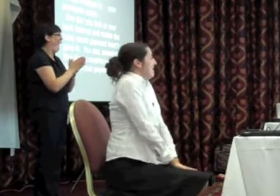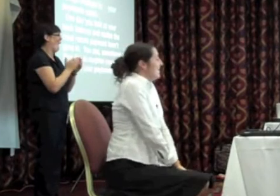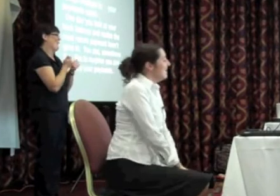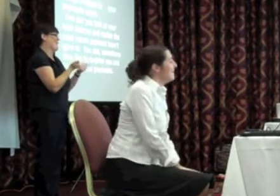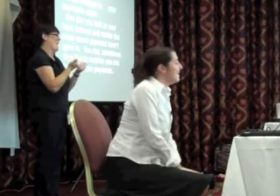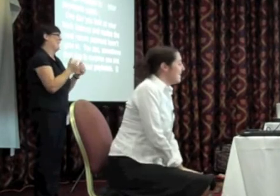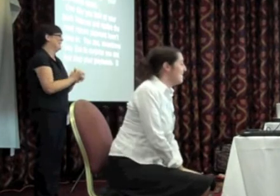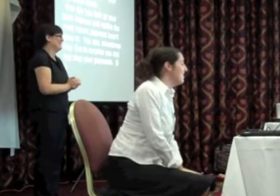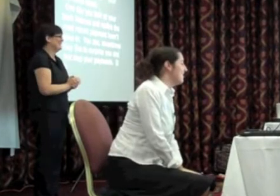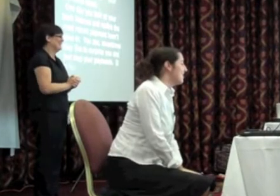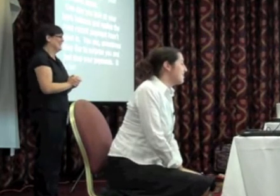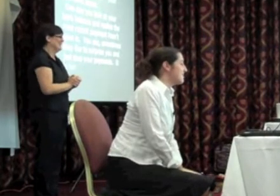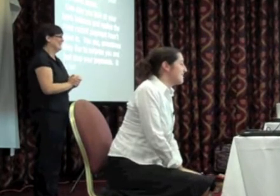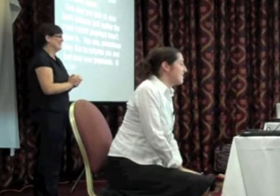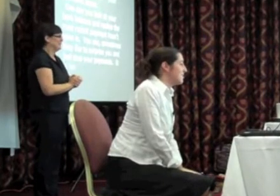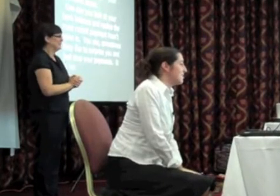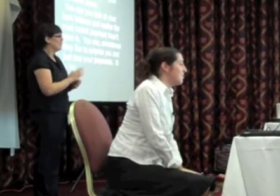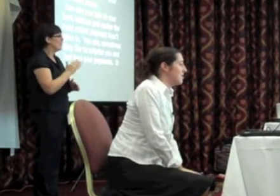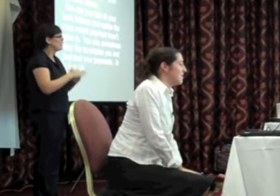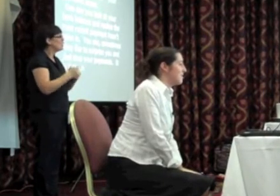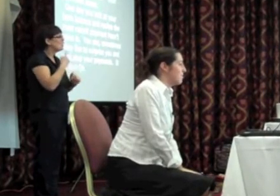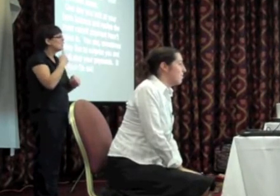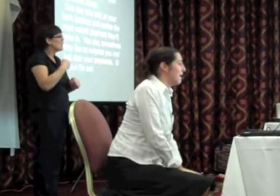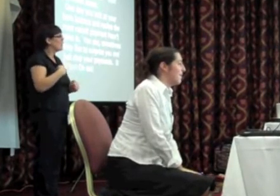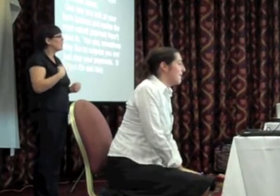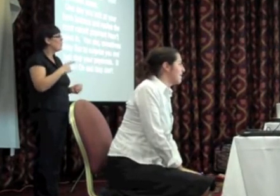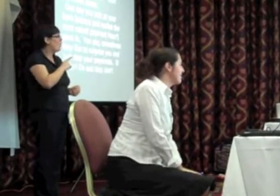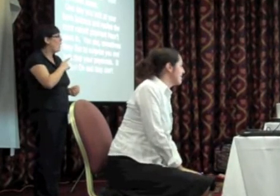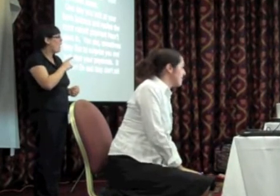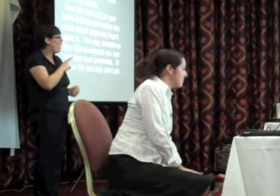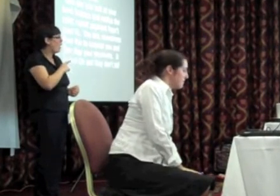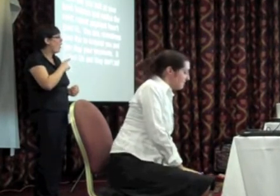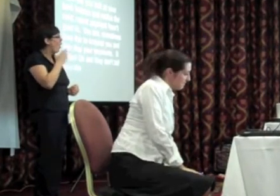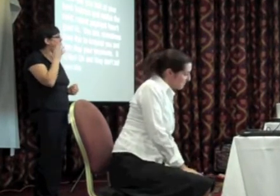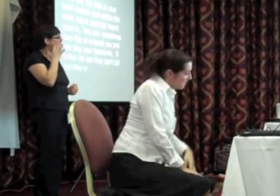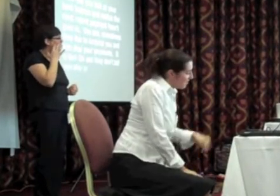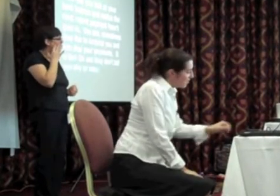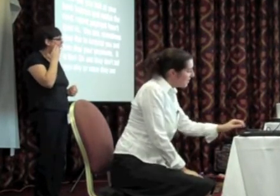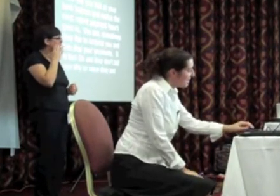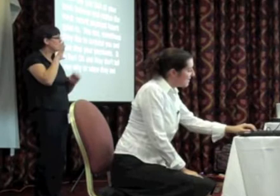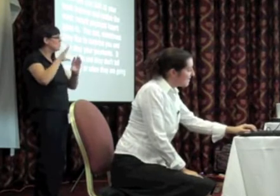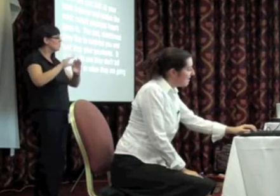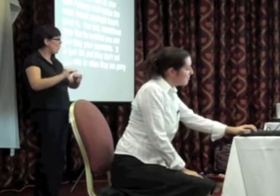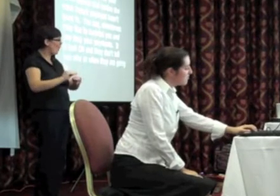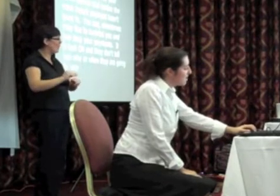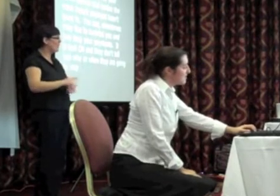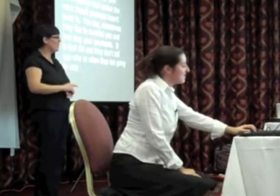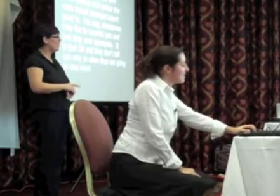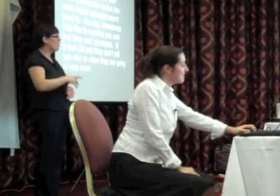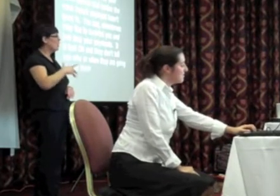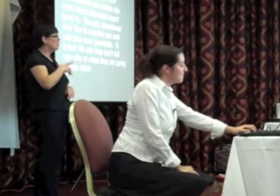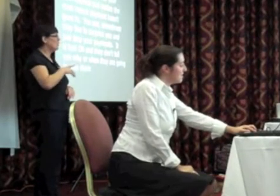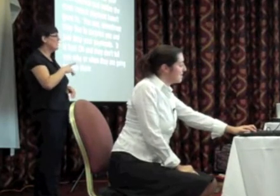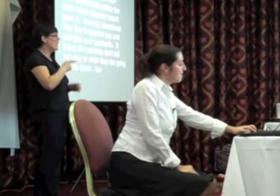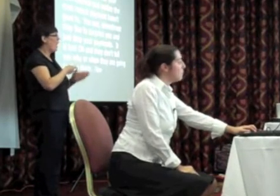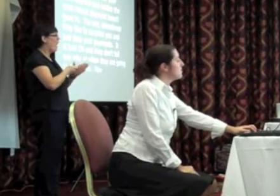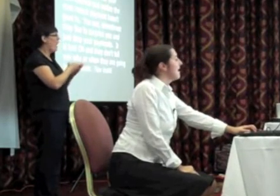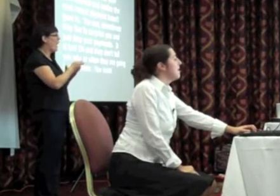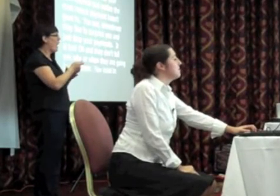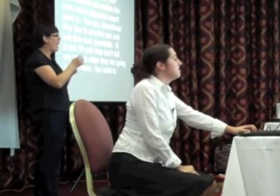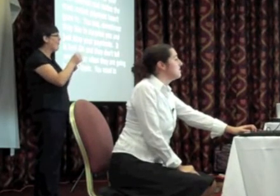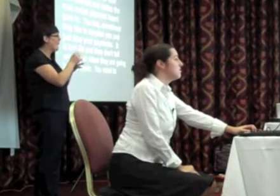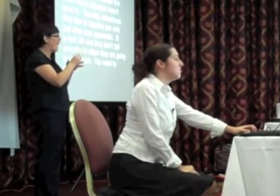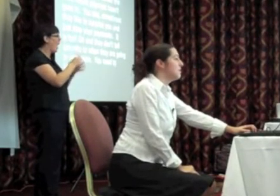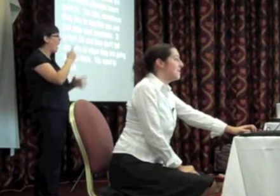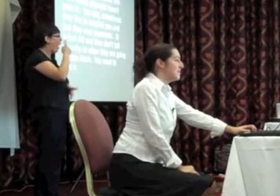fun. Ah, and they don't tell you why or when they're going to stop them. You then need to hire a private detective to find out